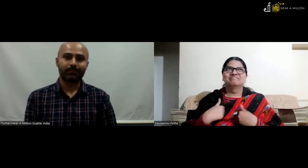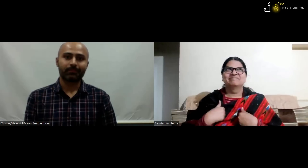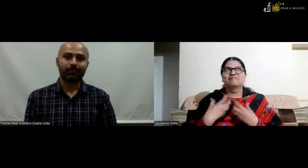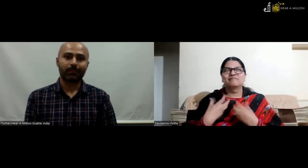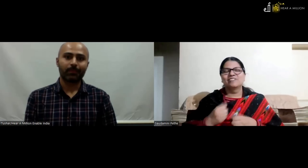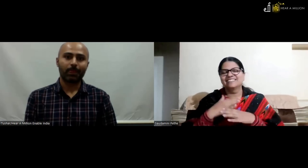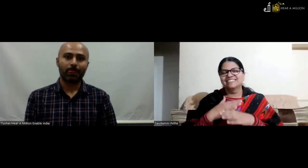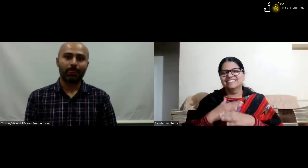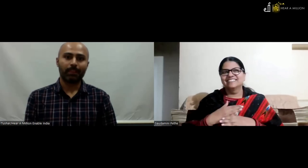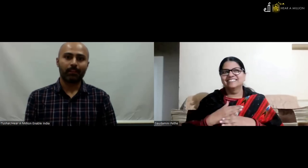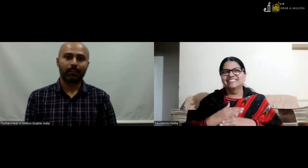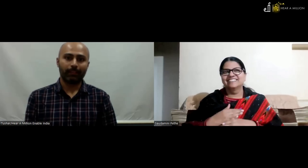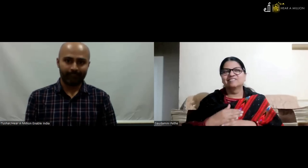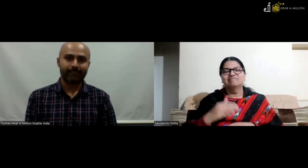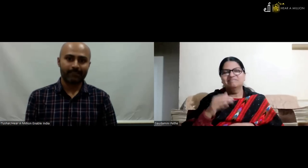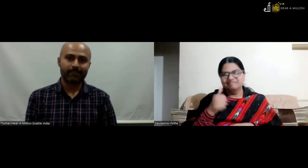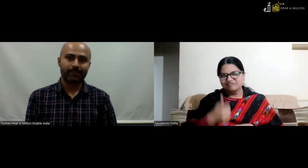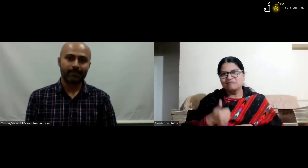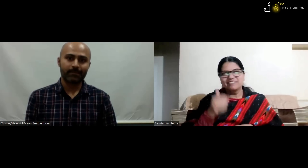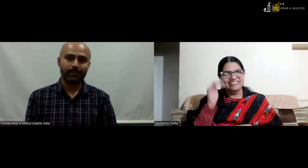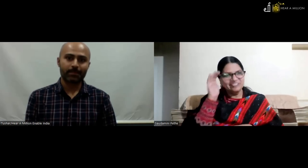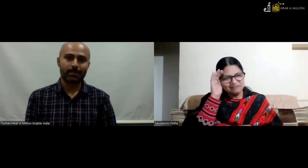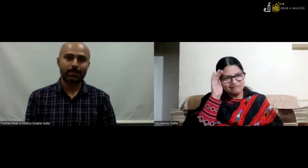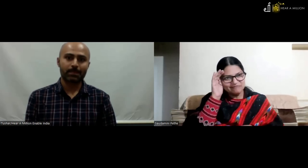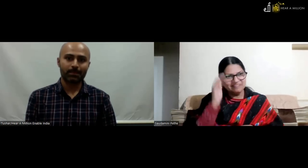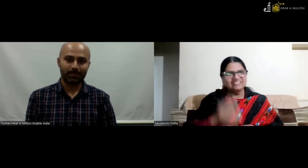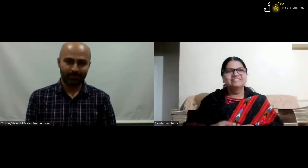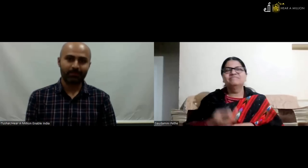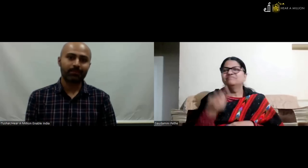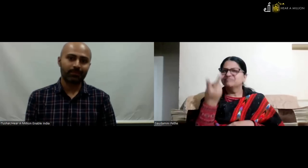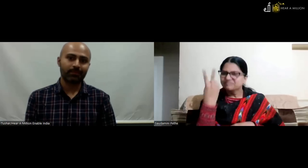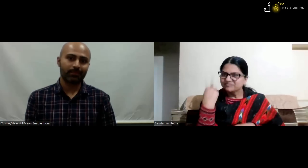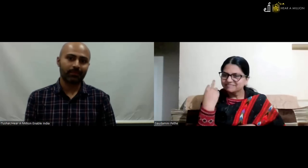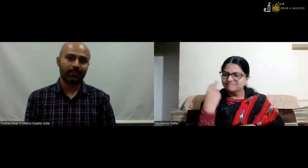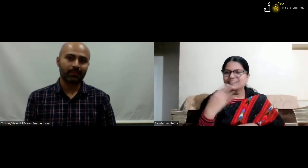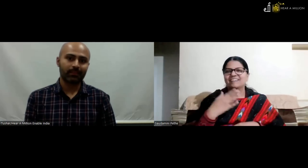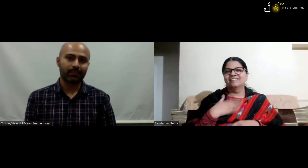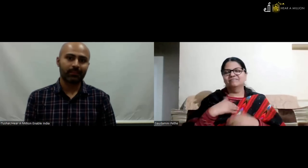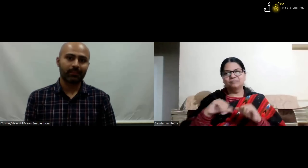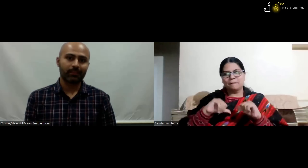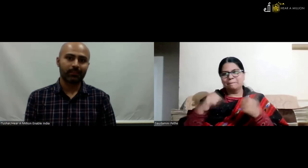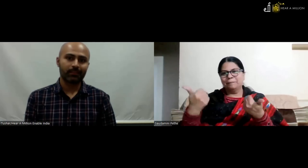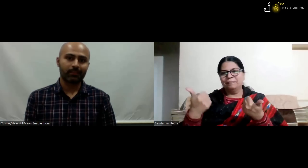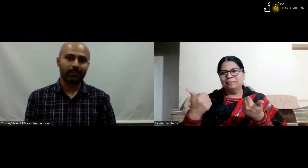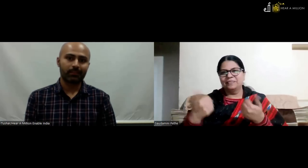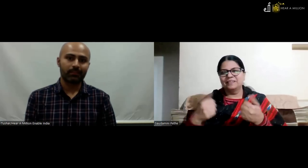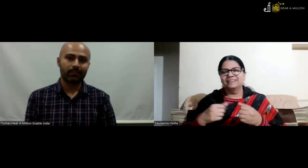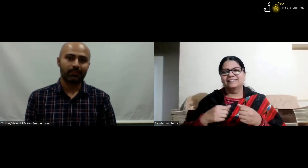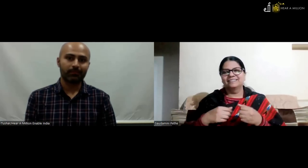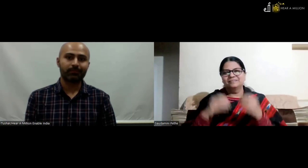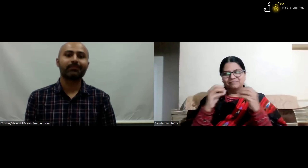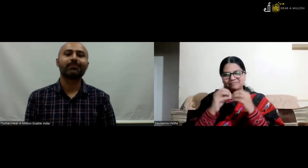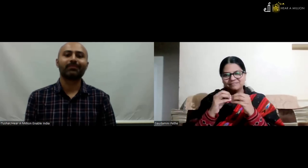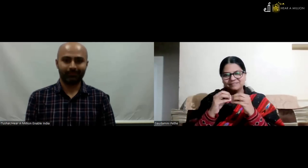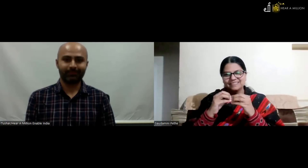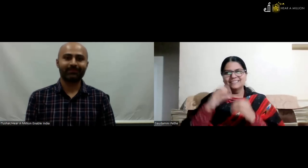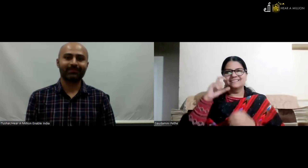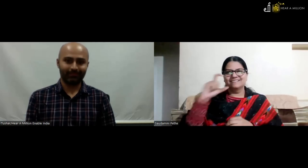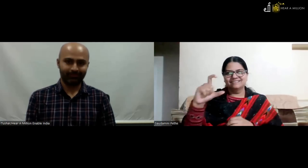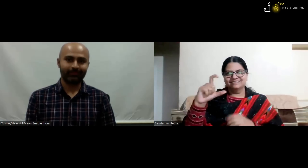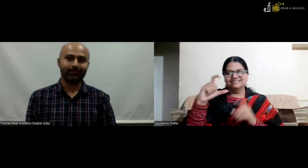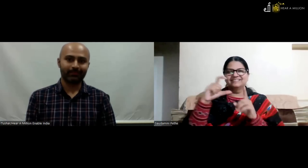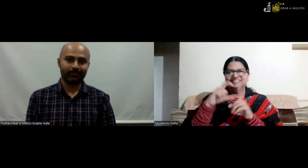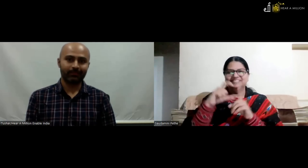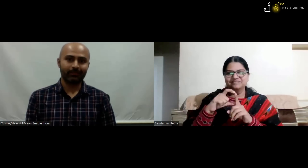I'm an advocate and I am Sudamini. So I would like to share a good news with everyone. 2 days